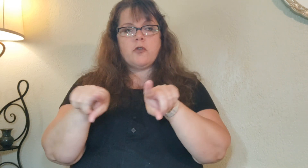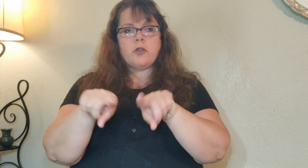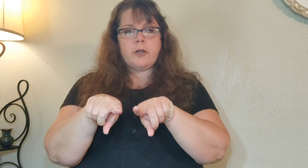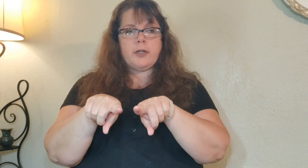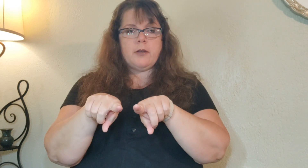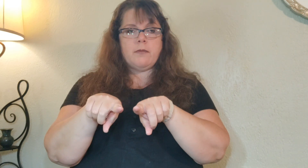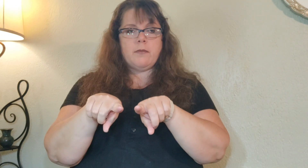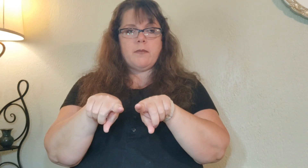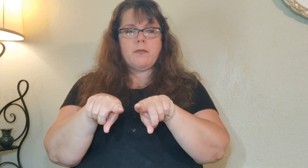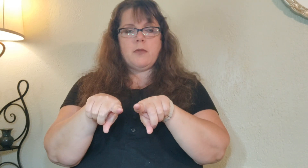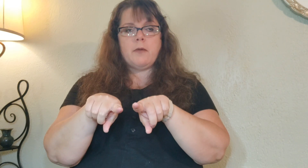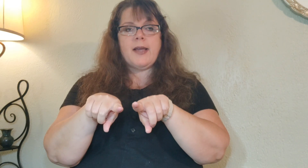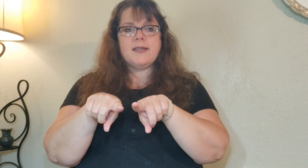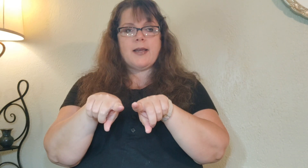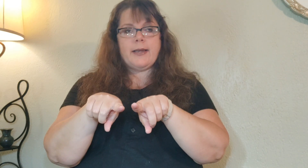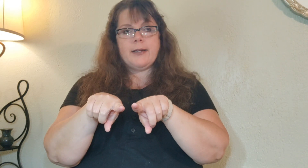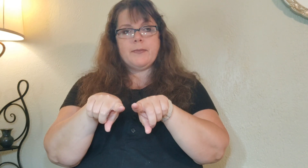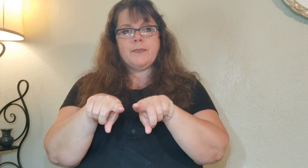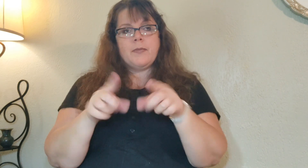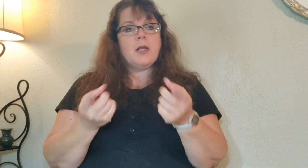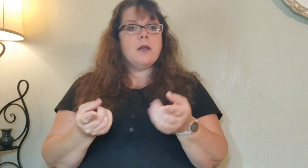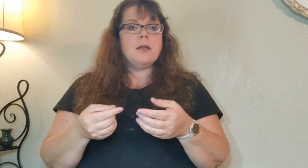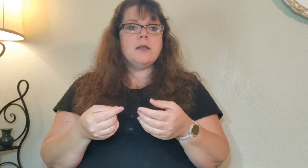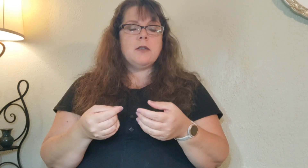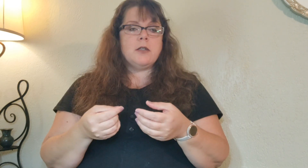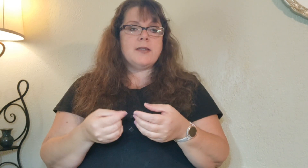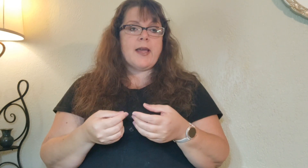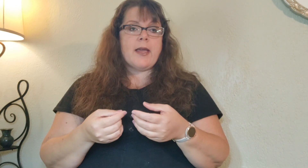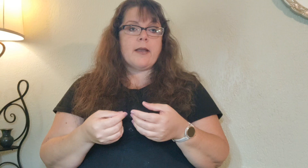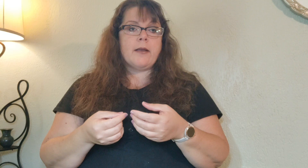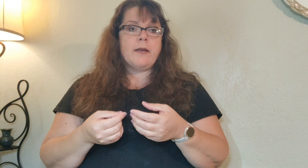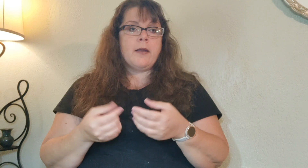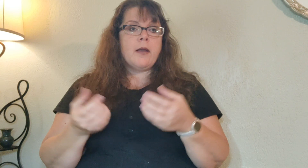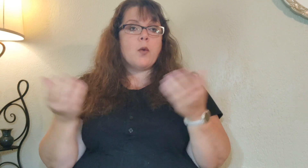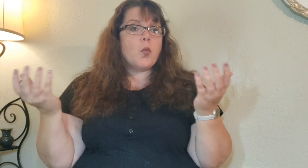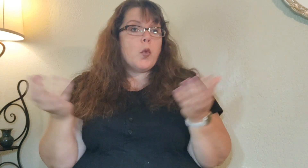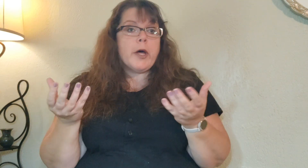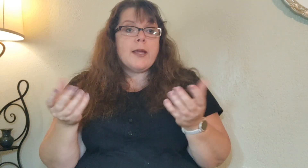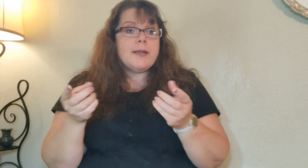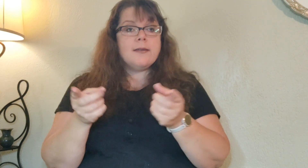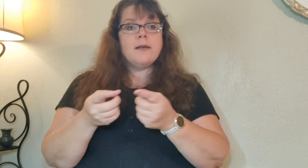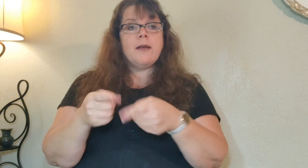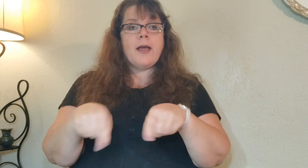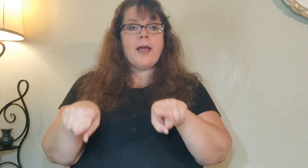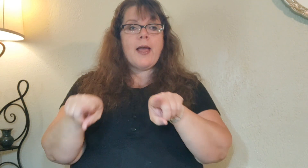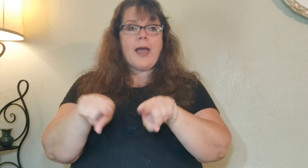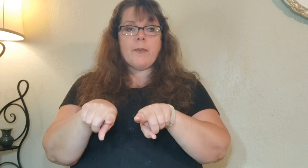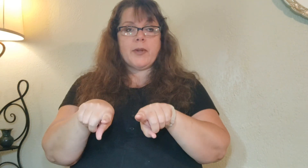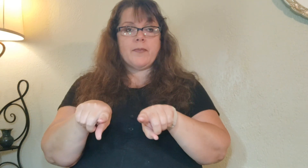turn it the right side up. You say, what happened?